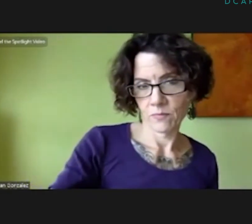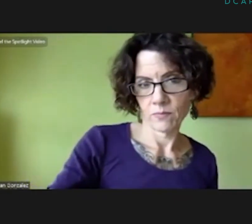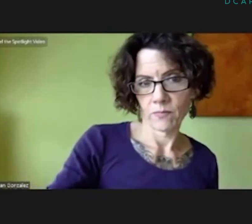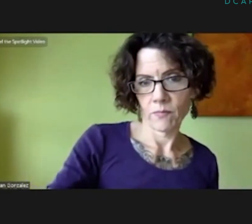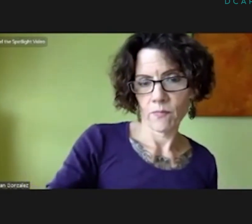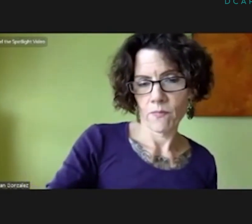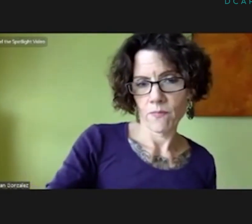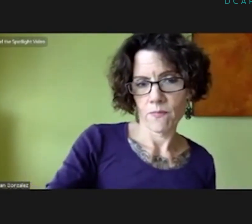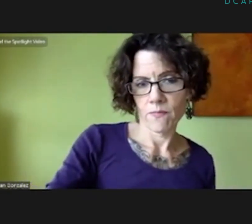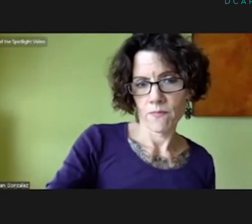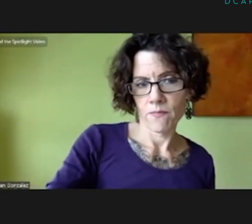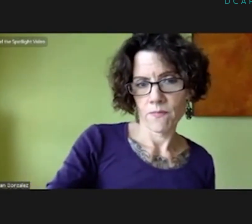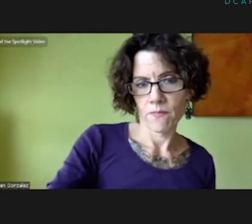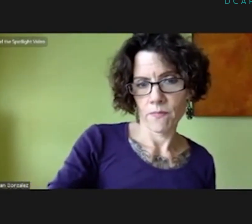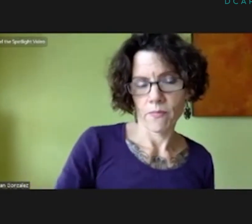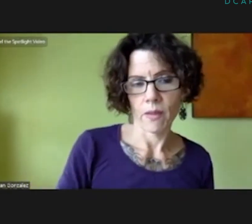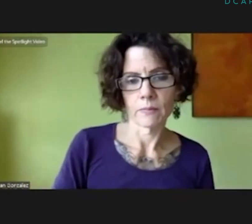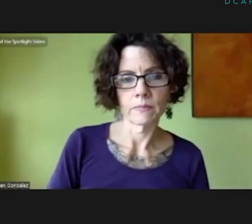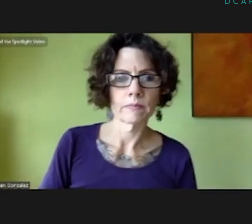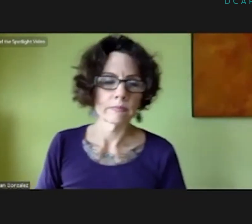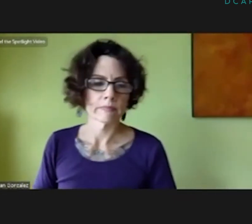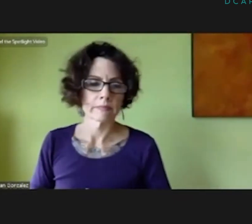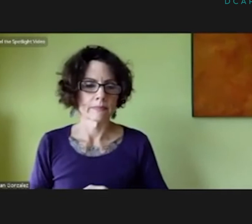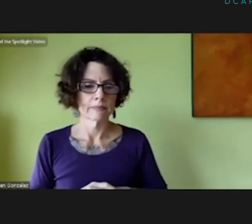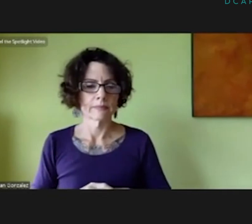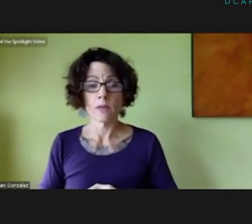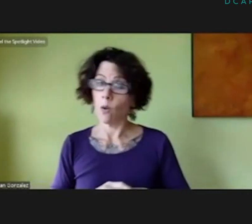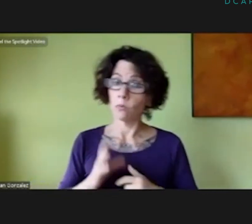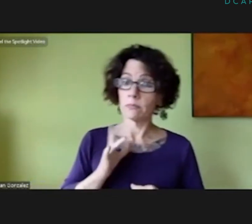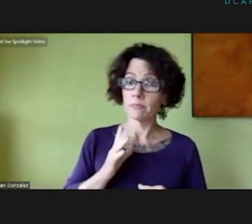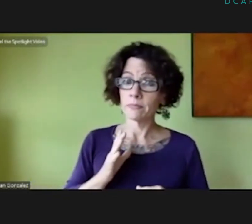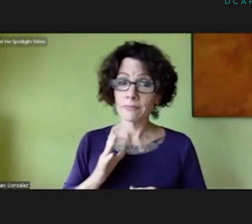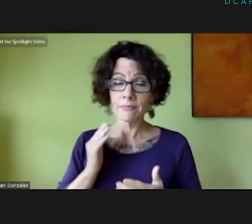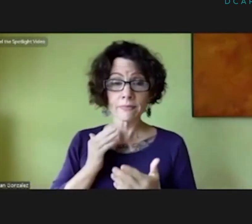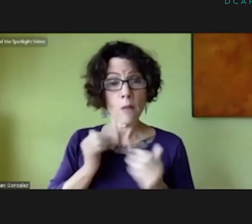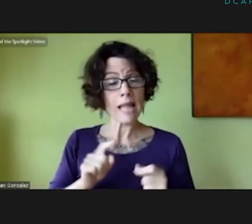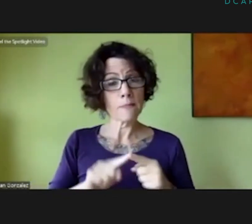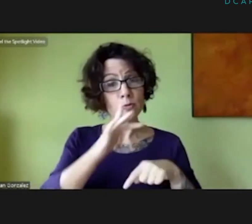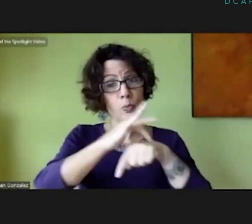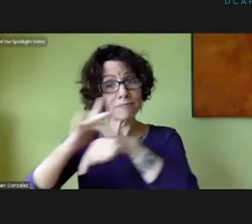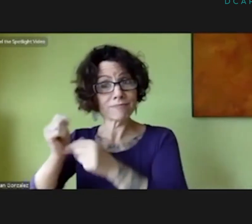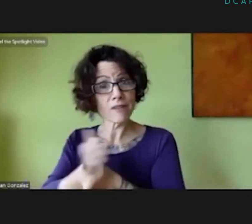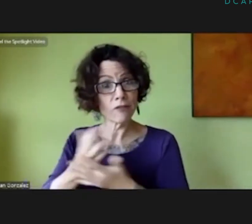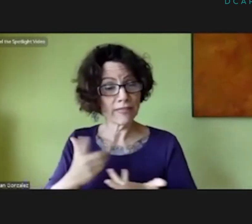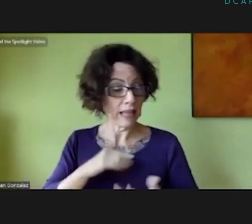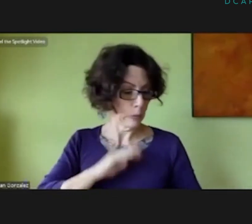and notify to minimize all the fighting and arguments.